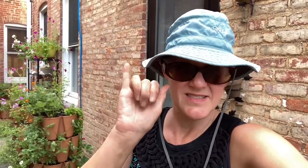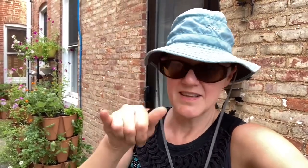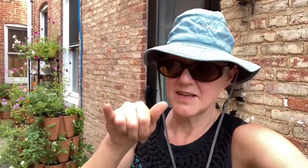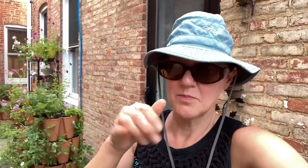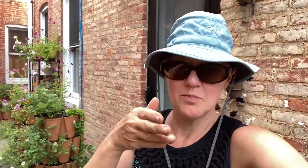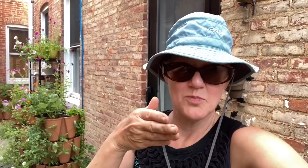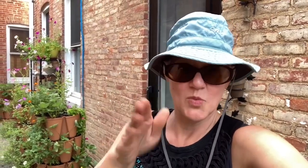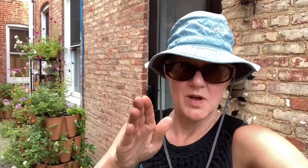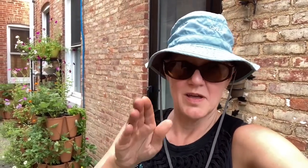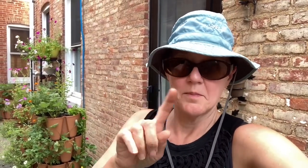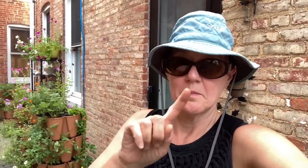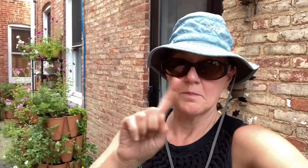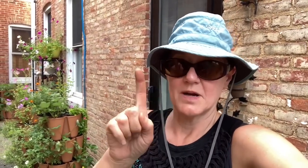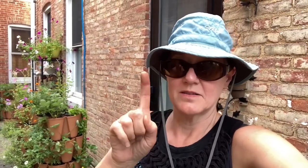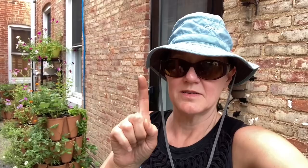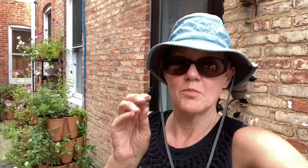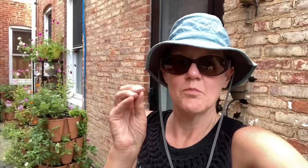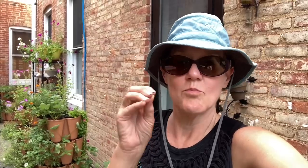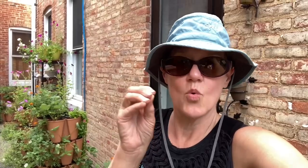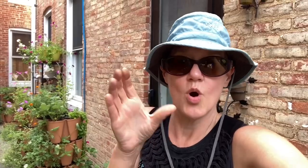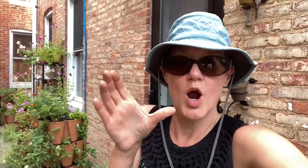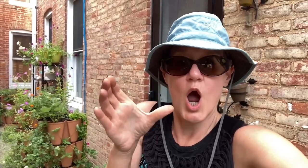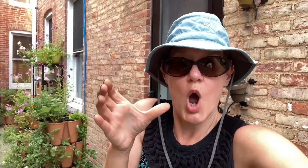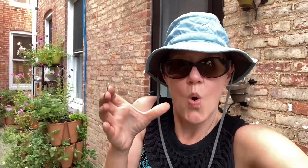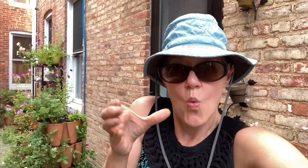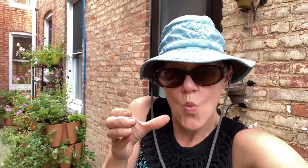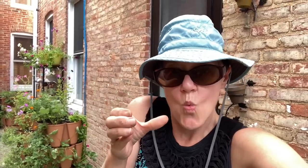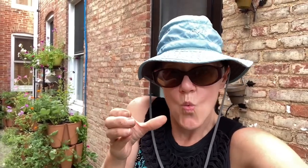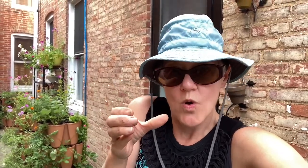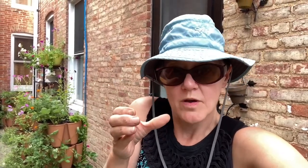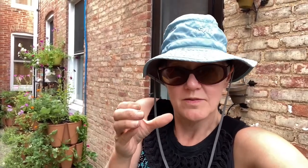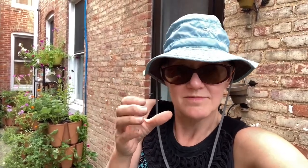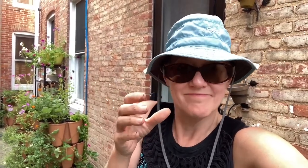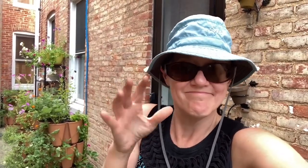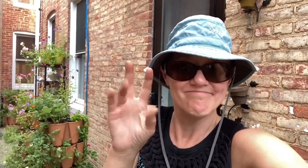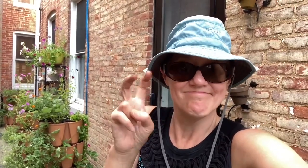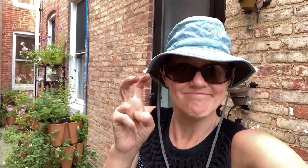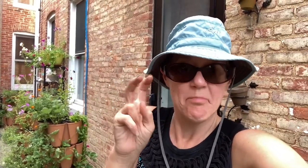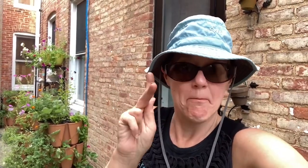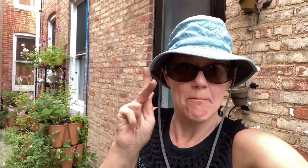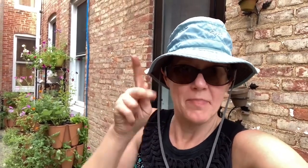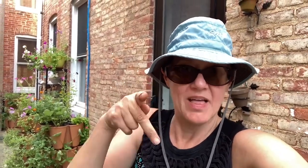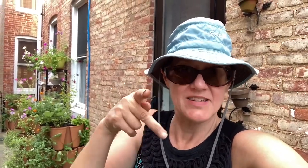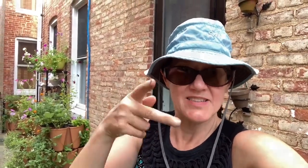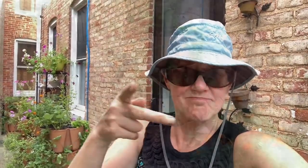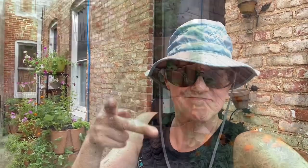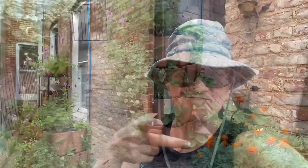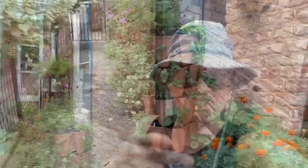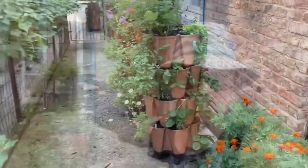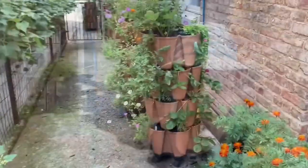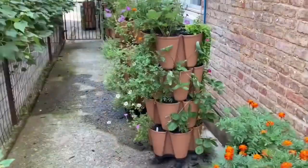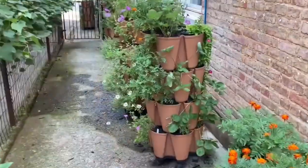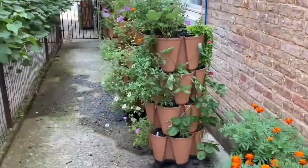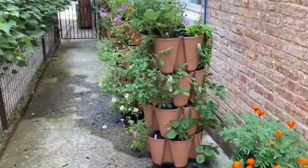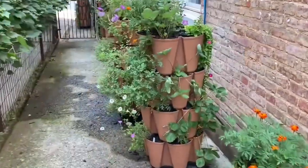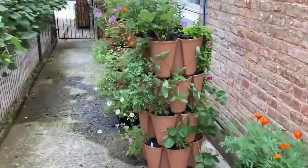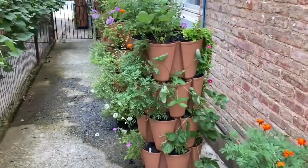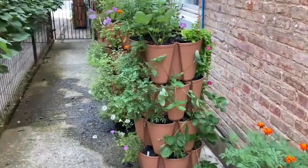Same seeds, planting the same time, but because the pockets are smaller, the plants have less space.